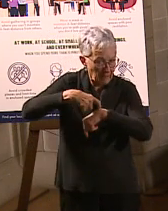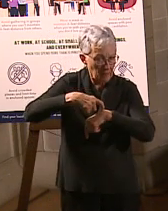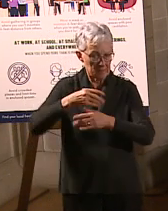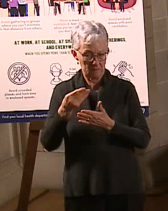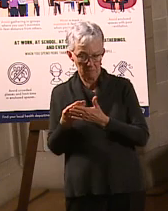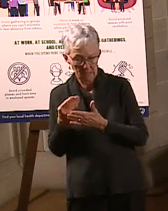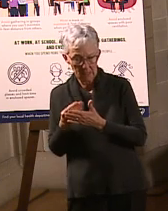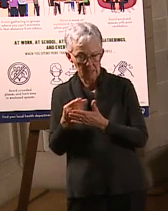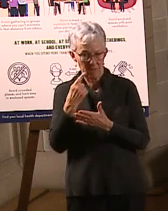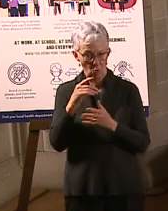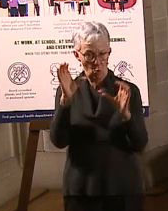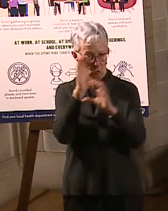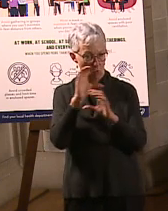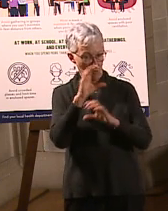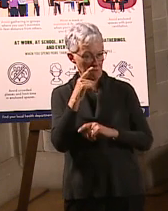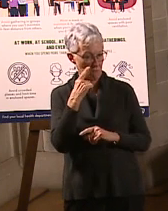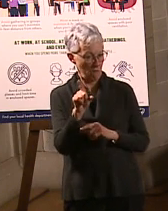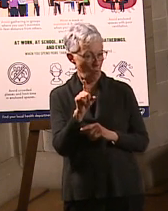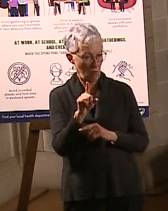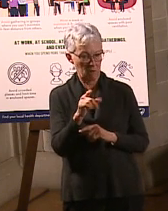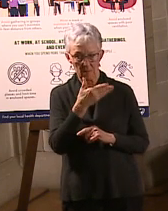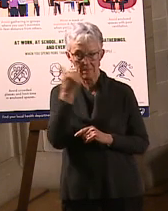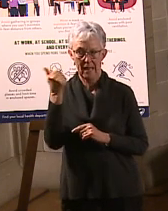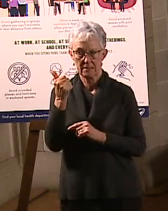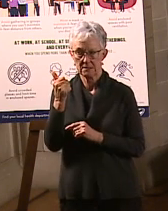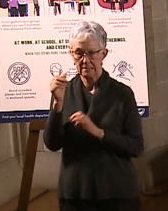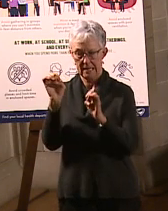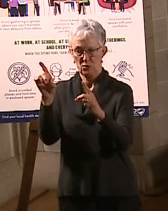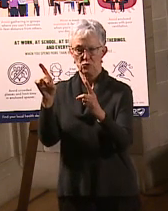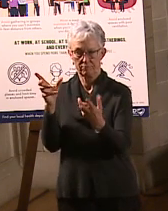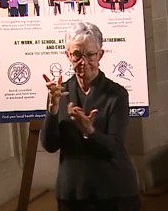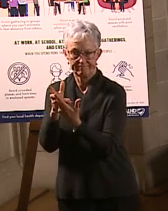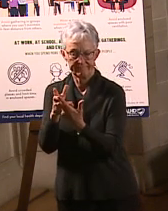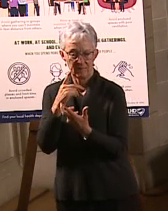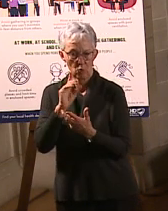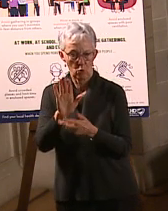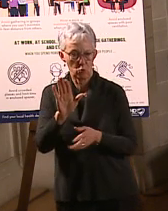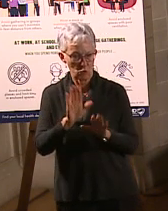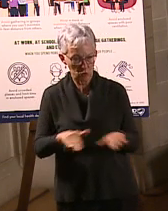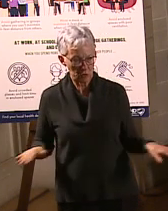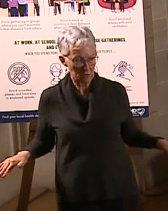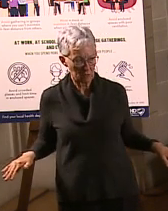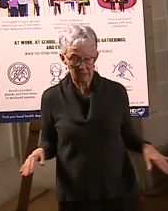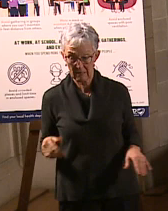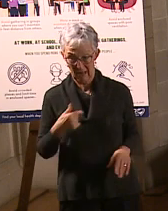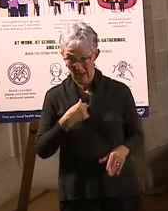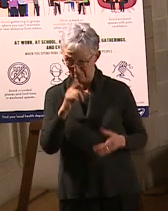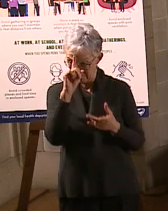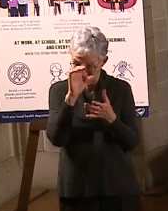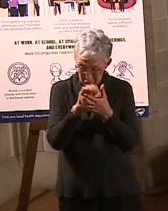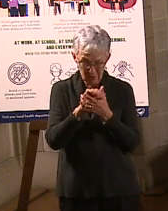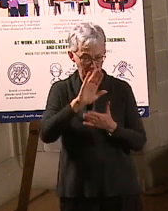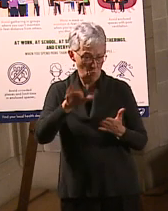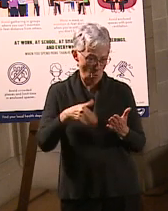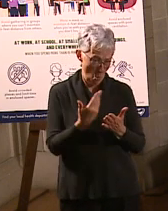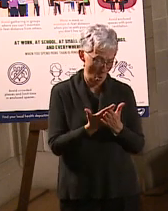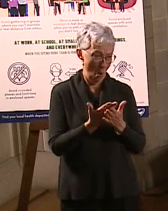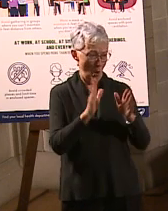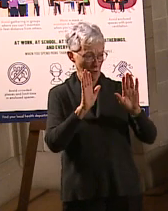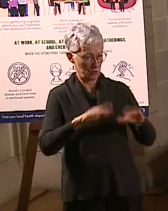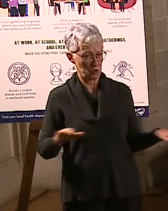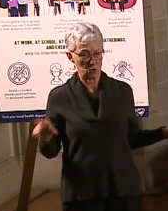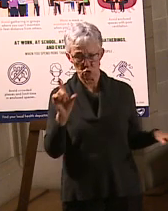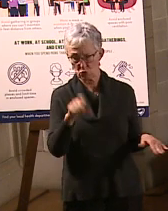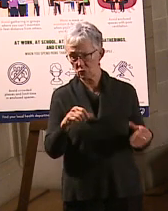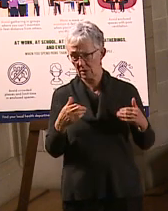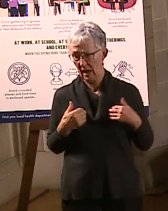think here in America, all children should be able to get the kind of education that will help them to succeed. And so, like Walter, I